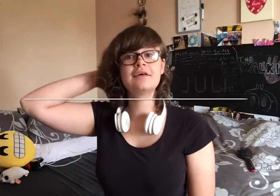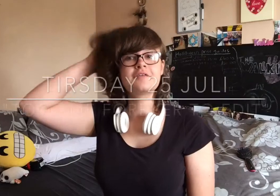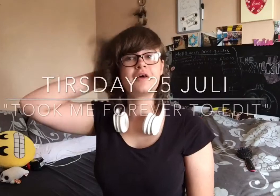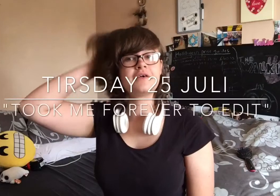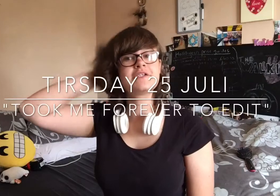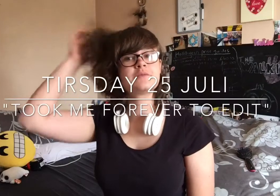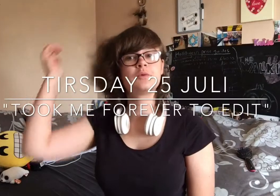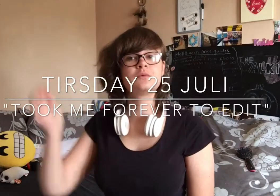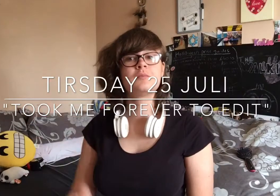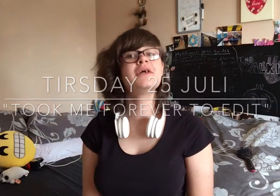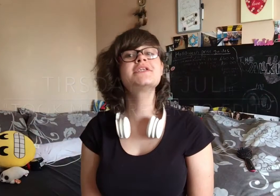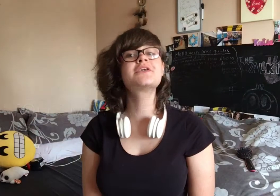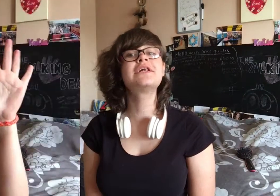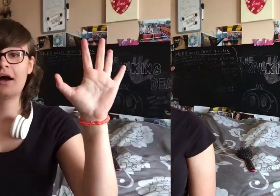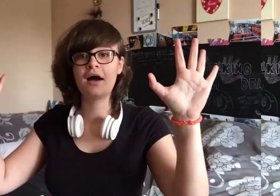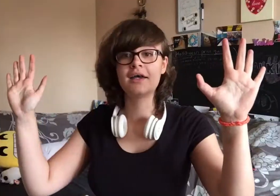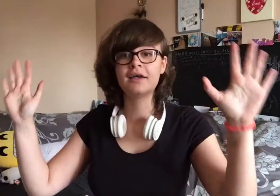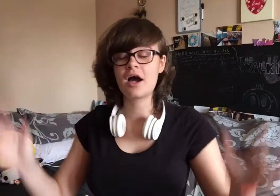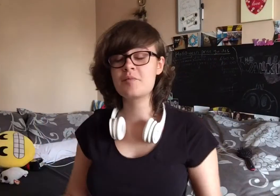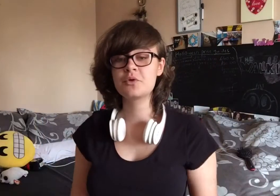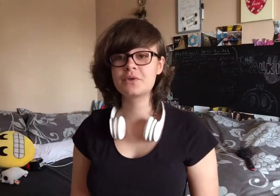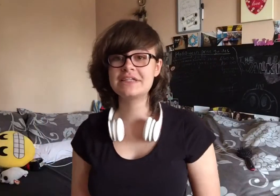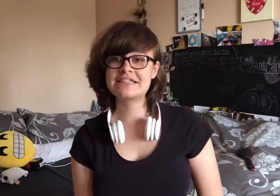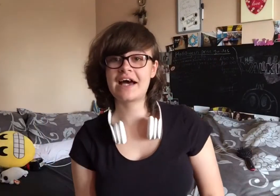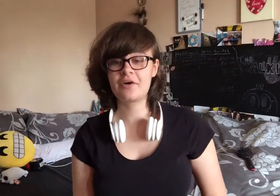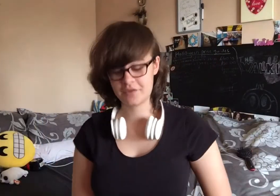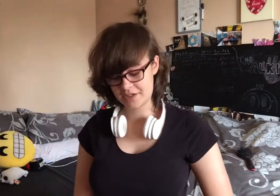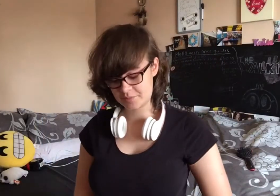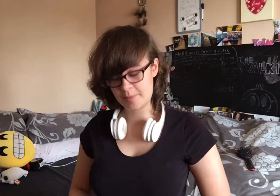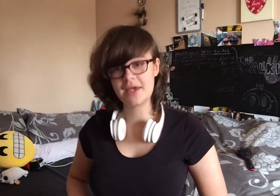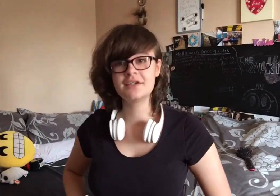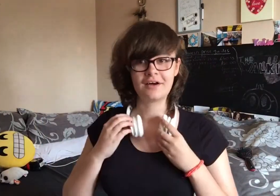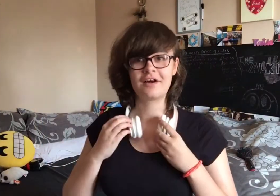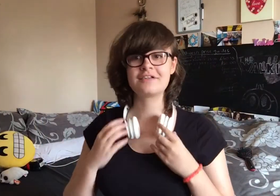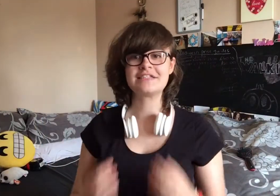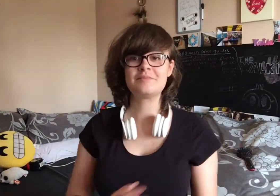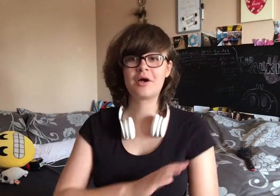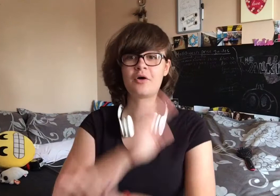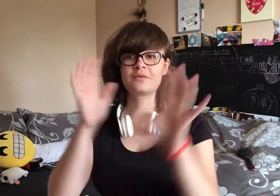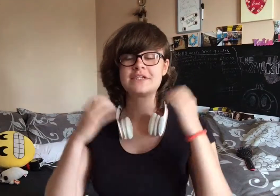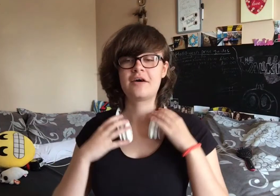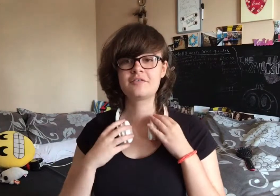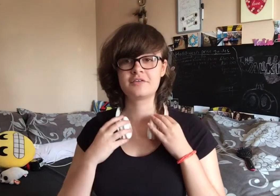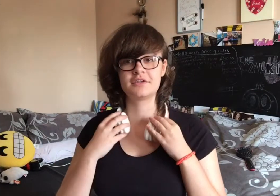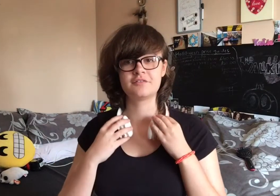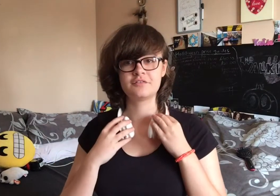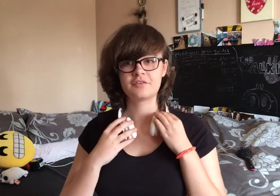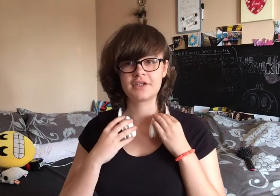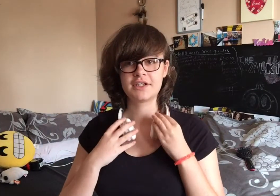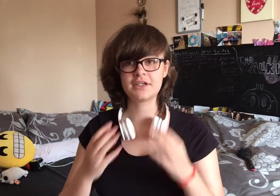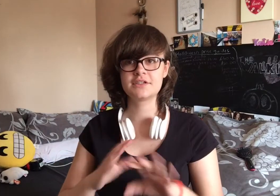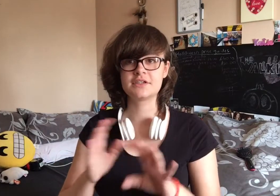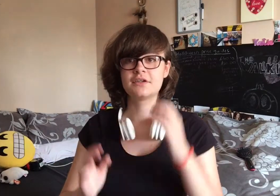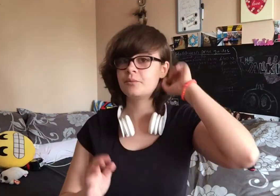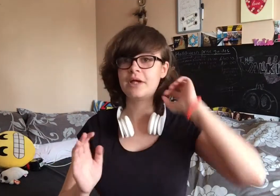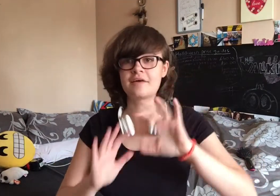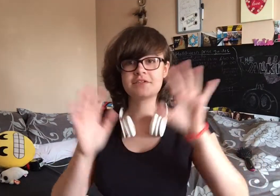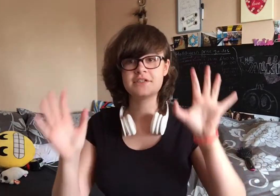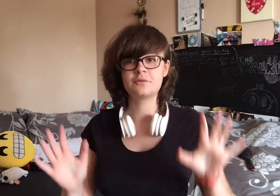look very small on my screen. Hi, I'm awkwardly sat on the edge of my bed. I can't see my whole self in the viewfinder thingy, so we have to deal with